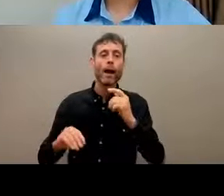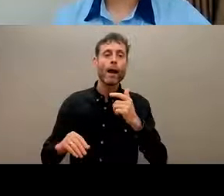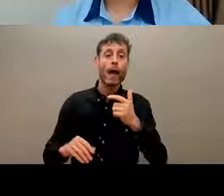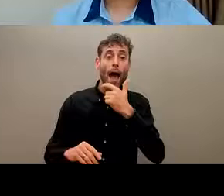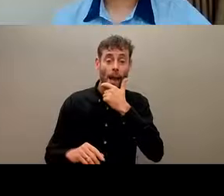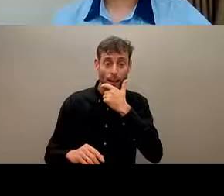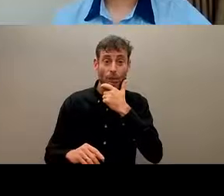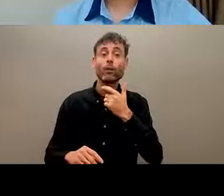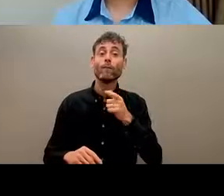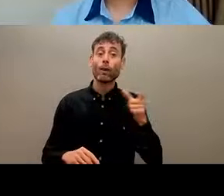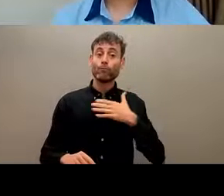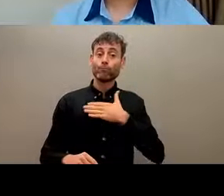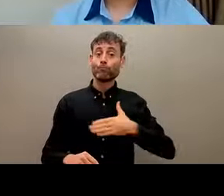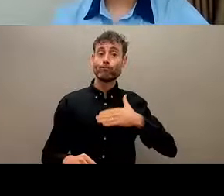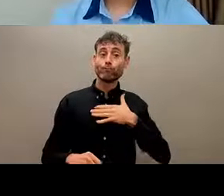program.